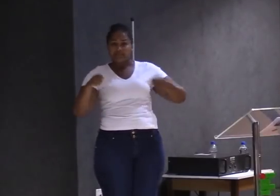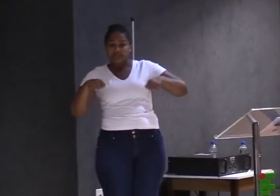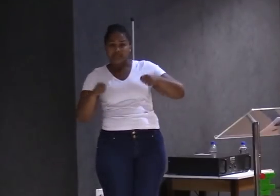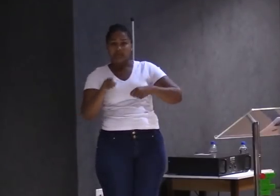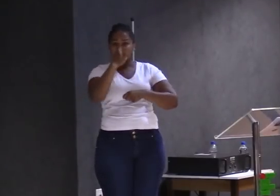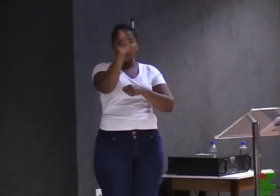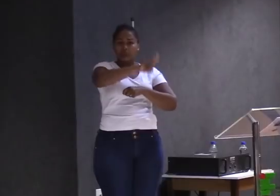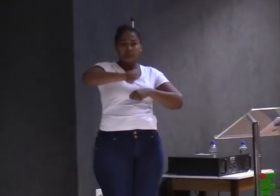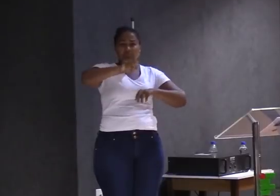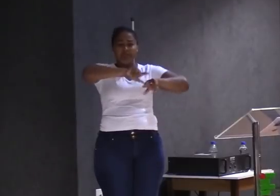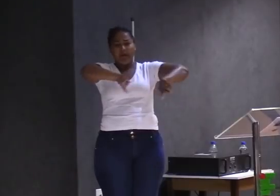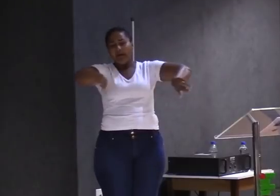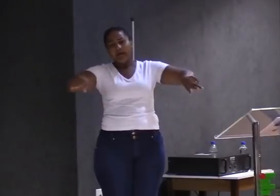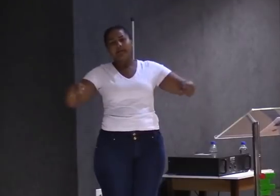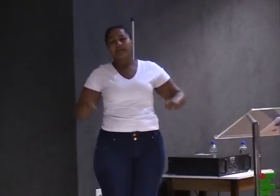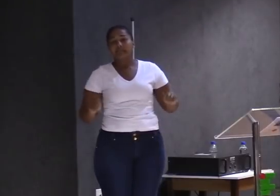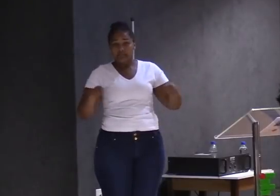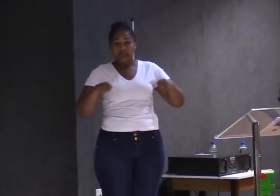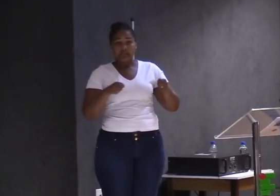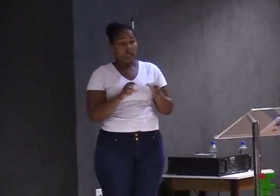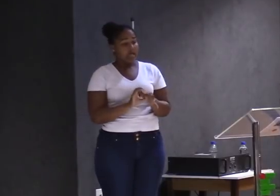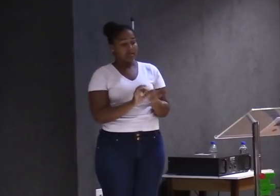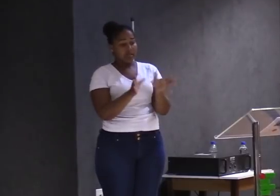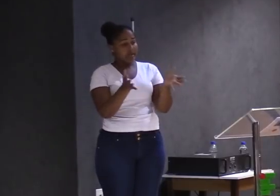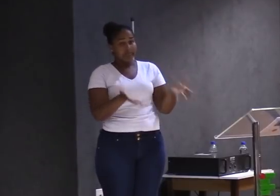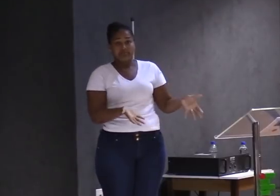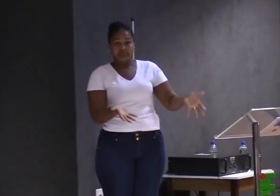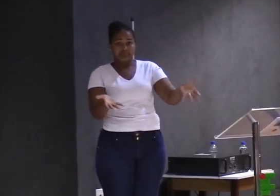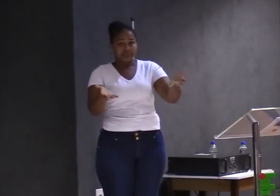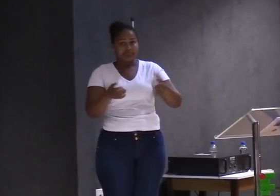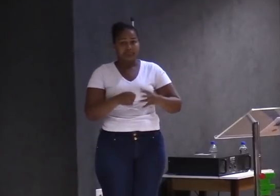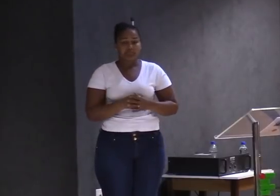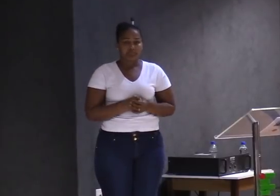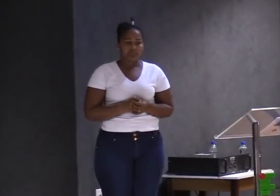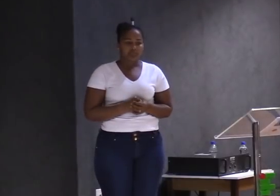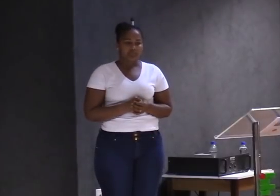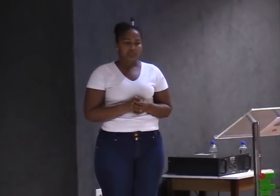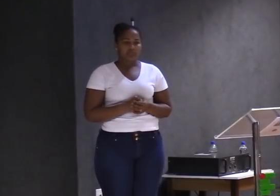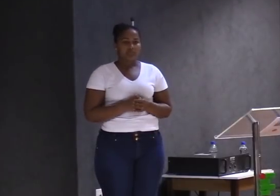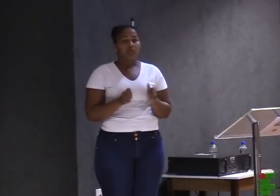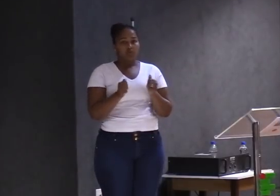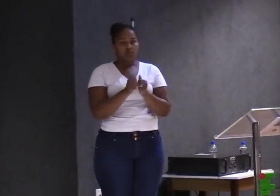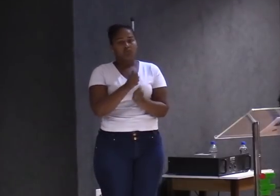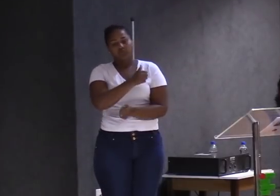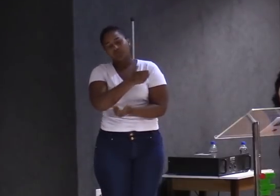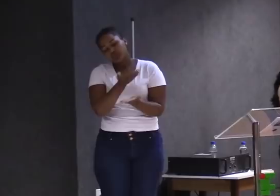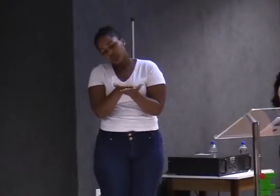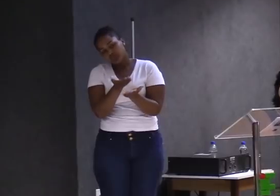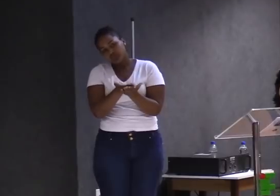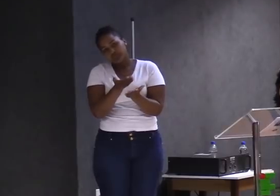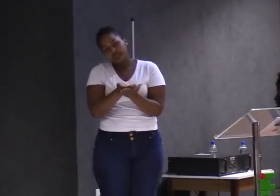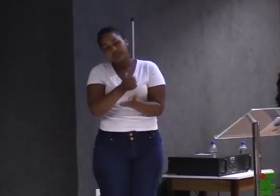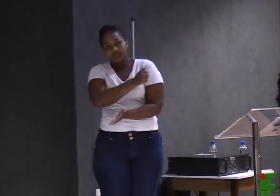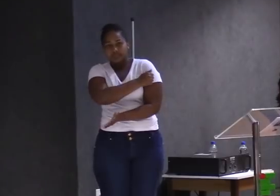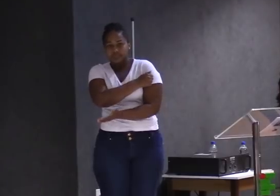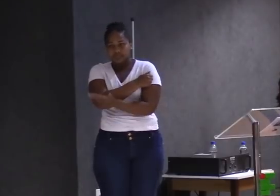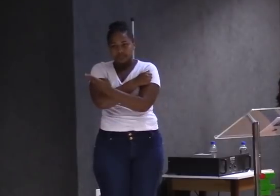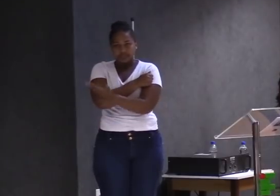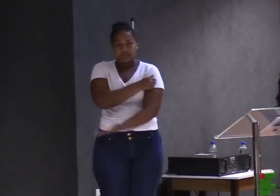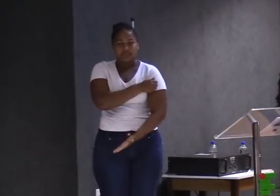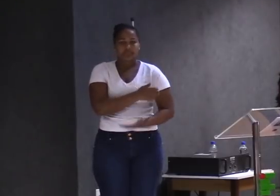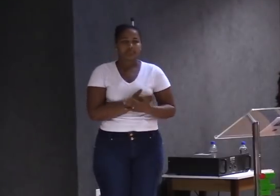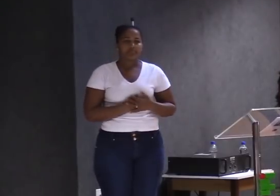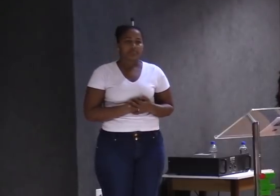participação e compartilhamento pelos estudantes. But what I want to highlight here is that when we talk